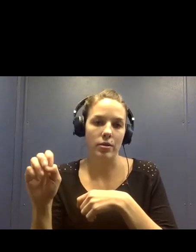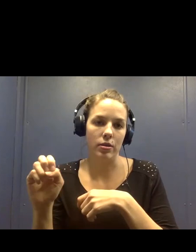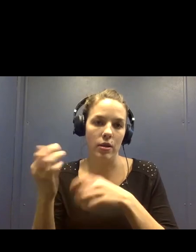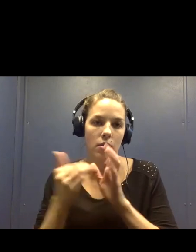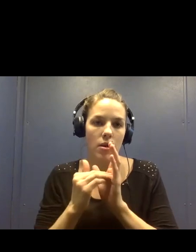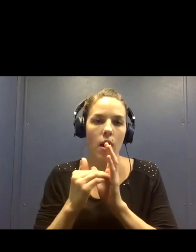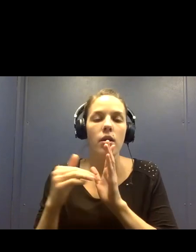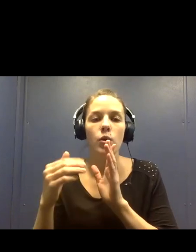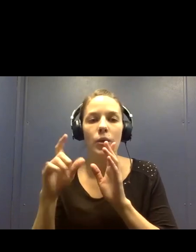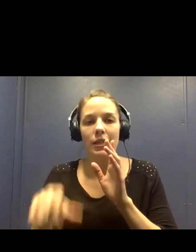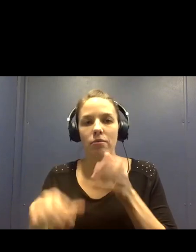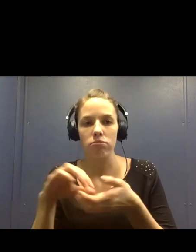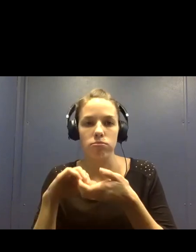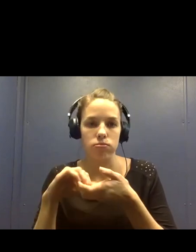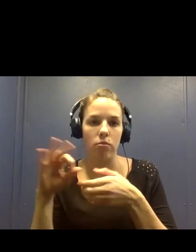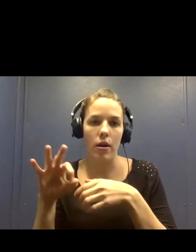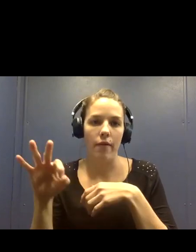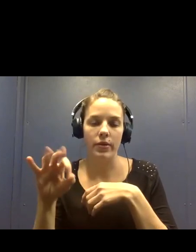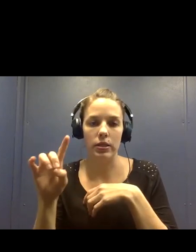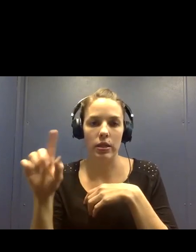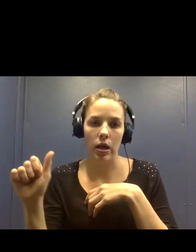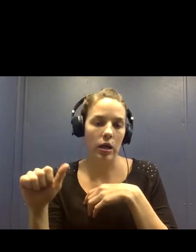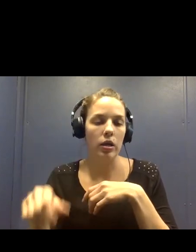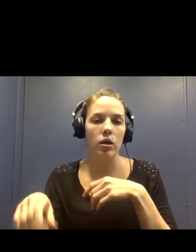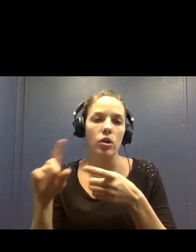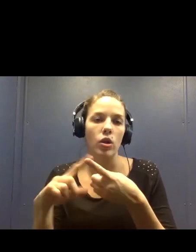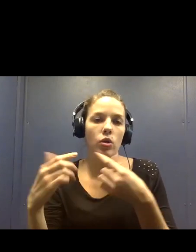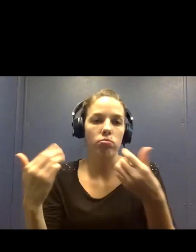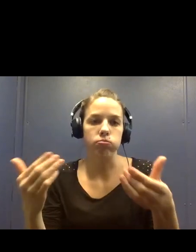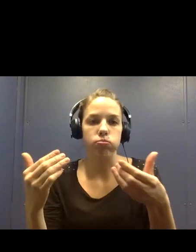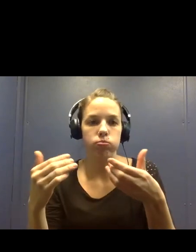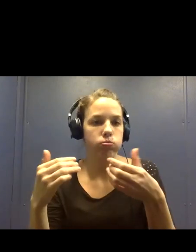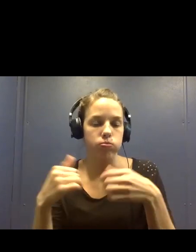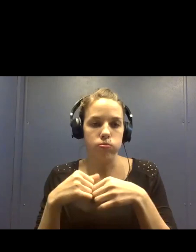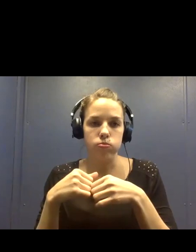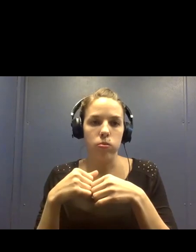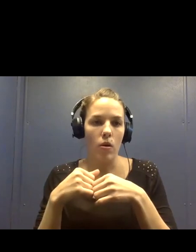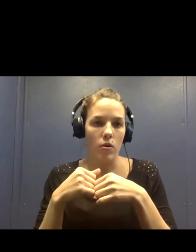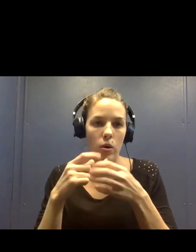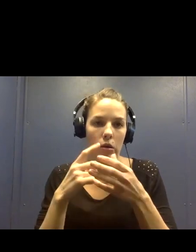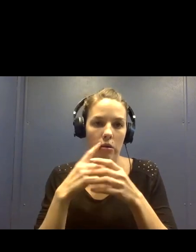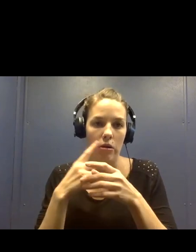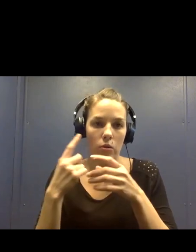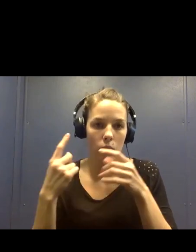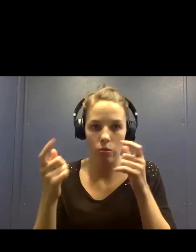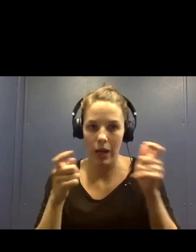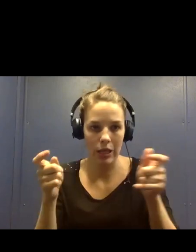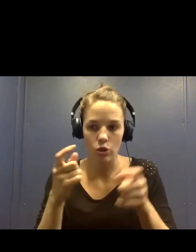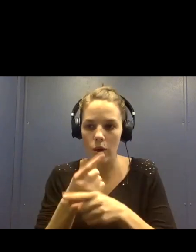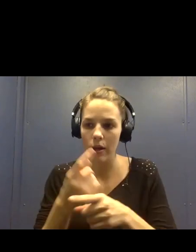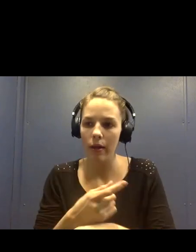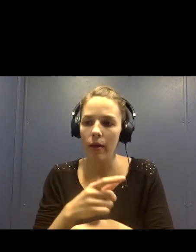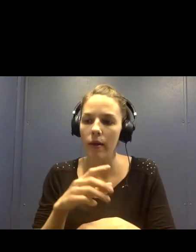cooperative FDA to hasten regulatory clearances if it